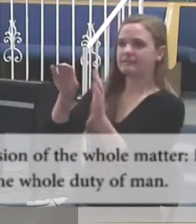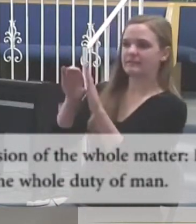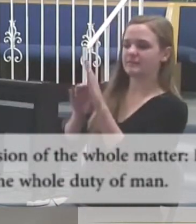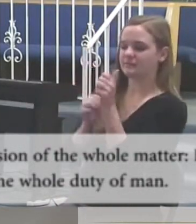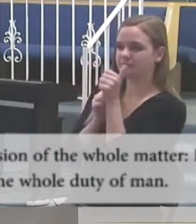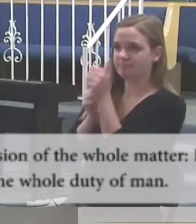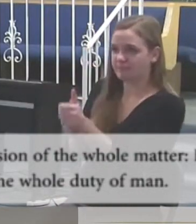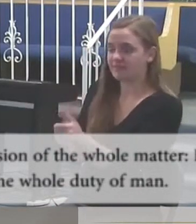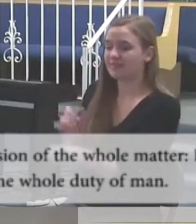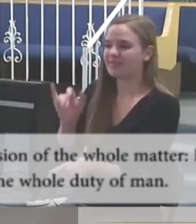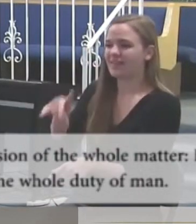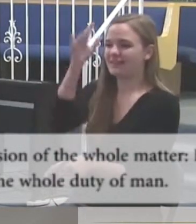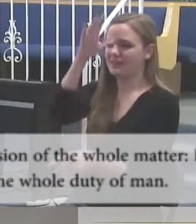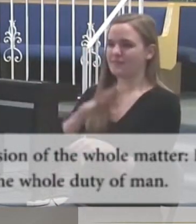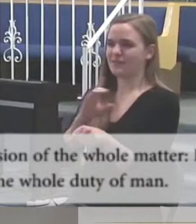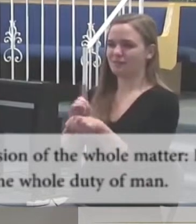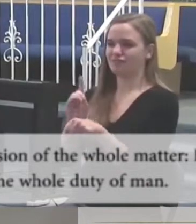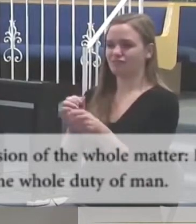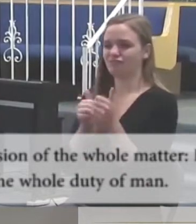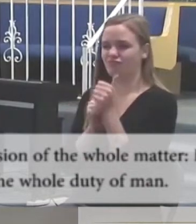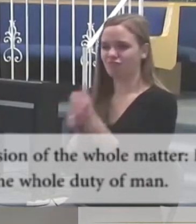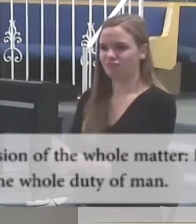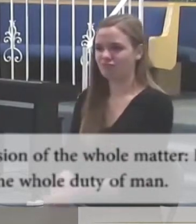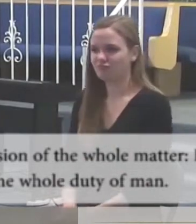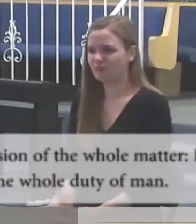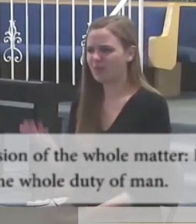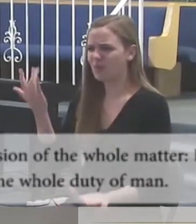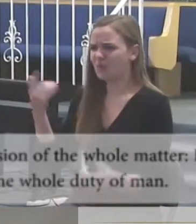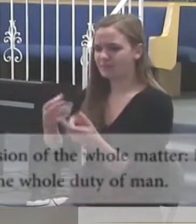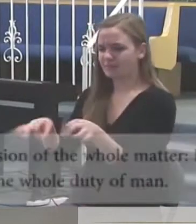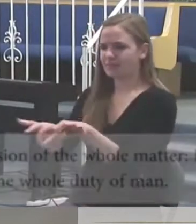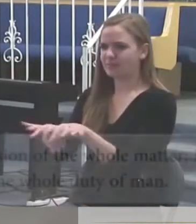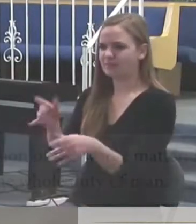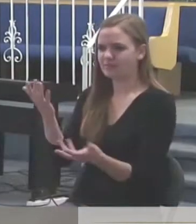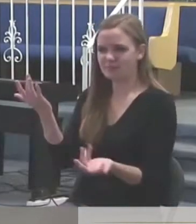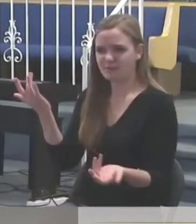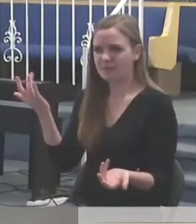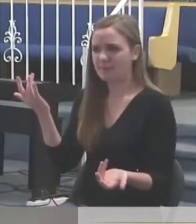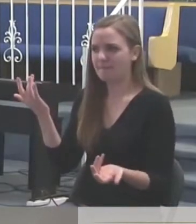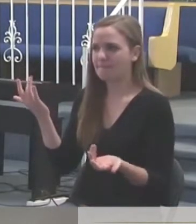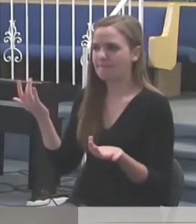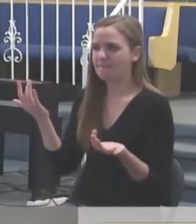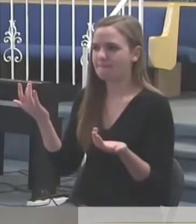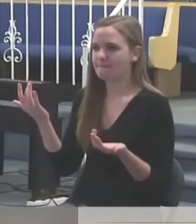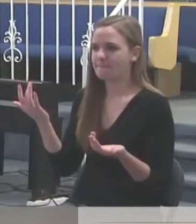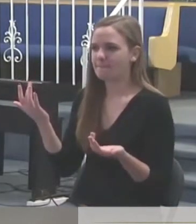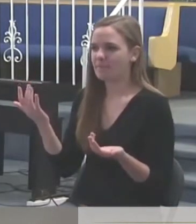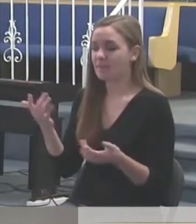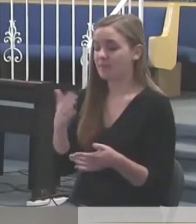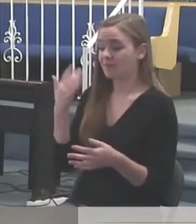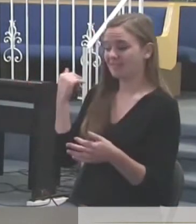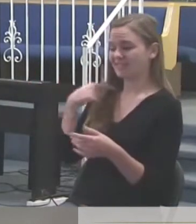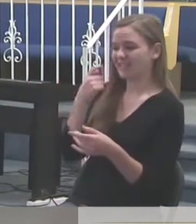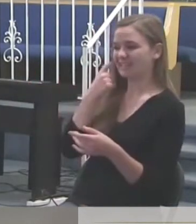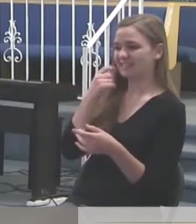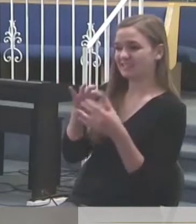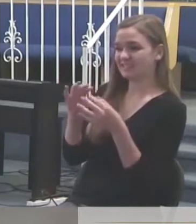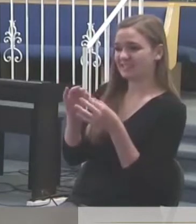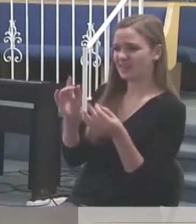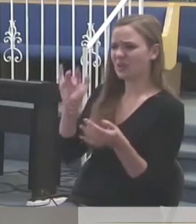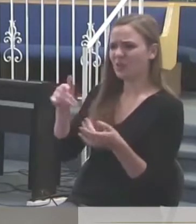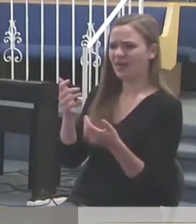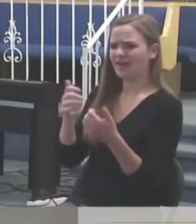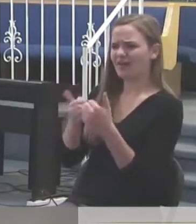whole duty of man. Why is that so important? What does it have to do with anything that I've been talking about? Well, because